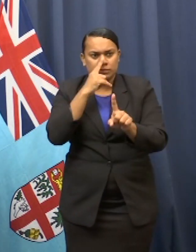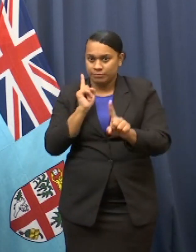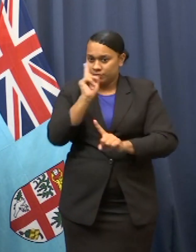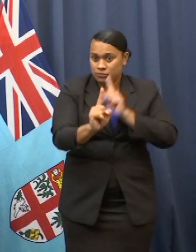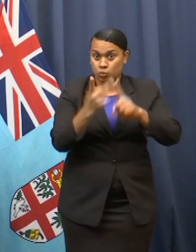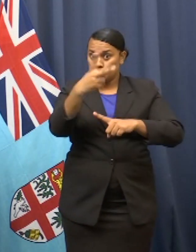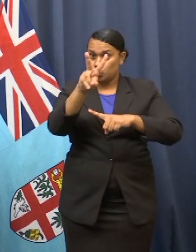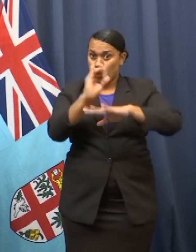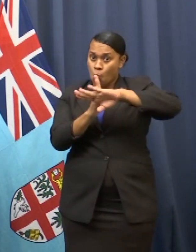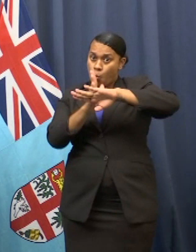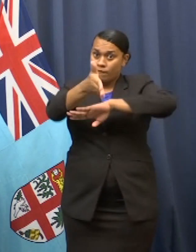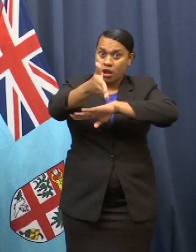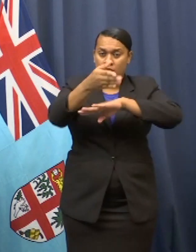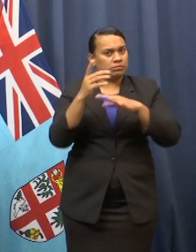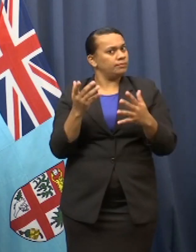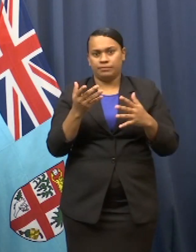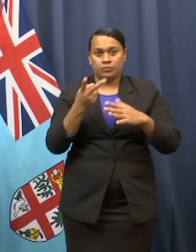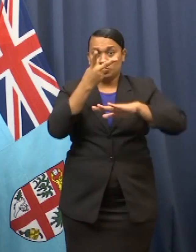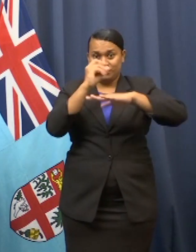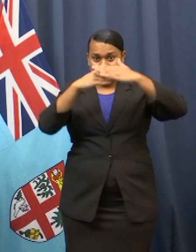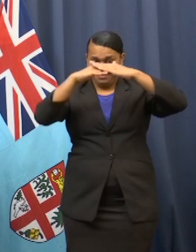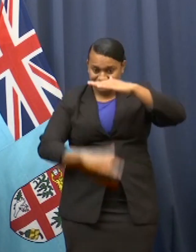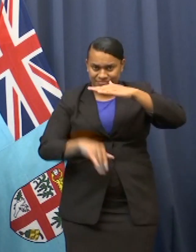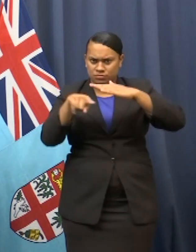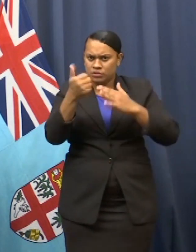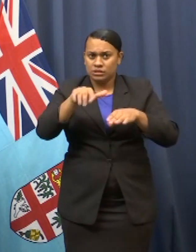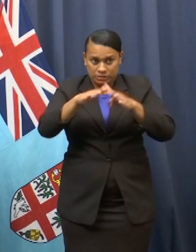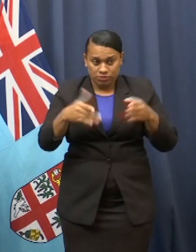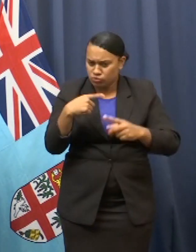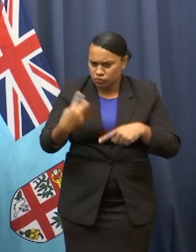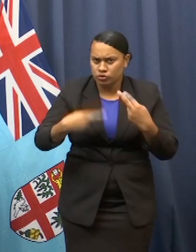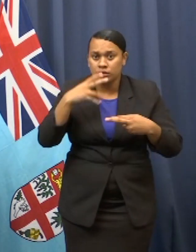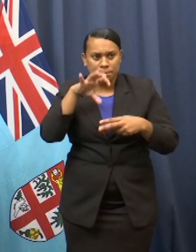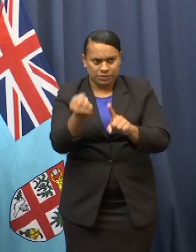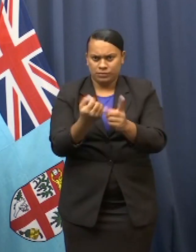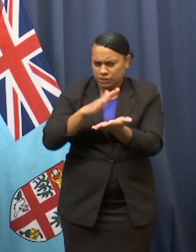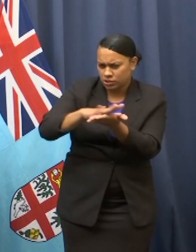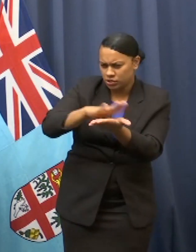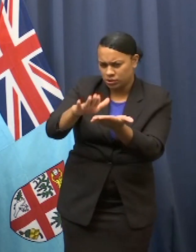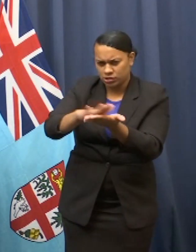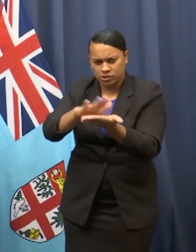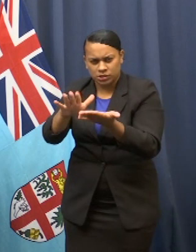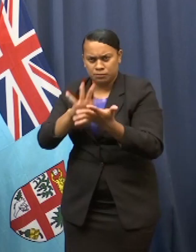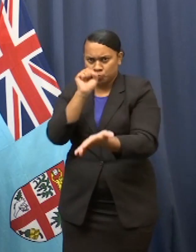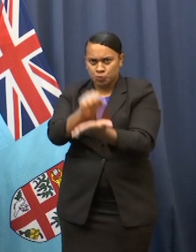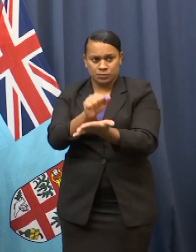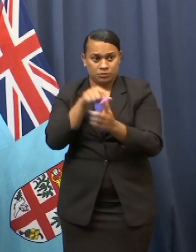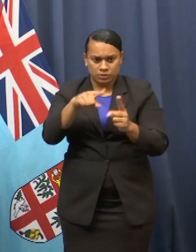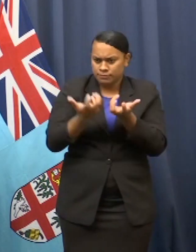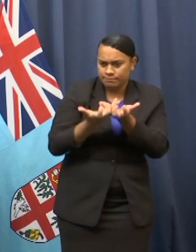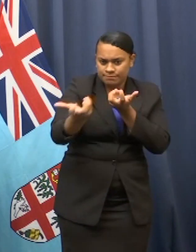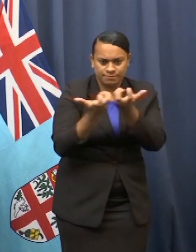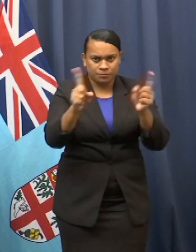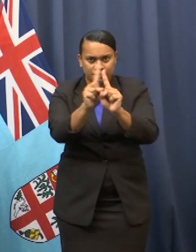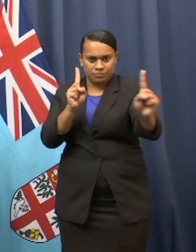20% limit, keep tables hygienic and safely spaced apart, and better yet, switch to